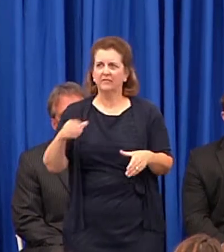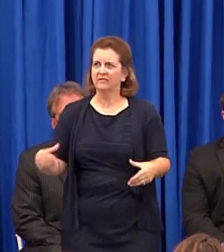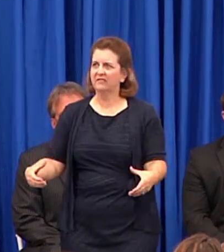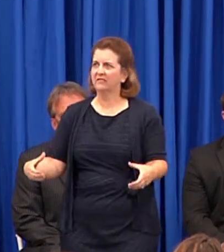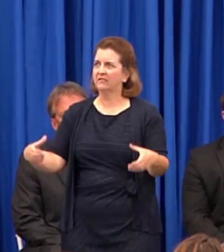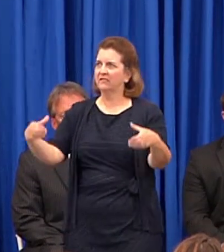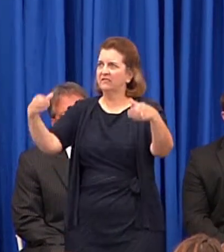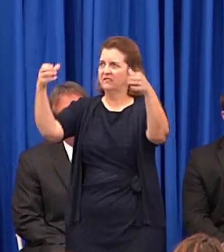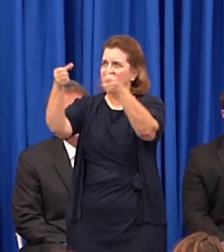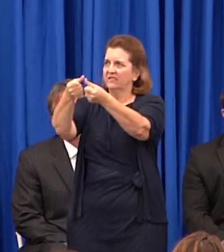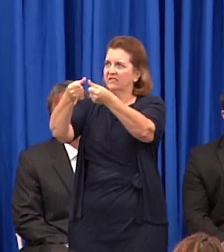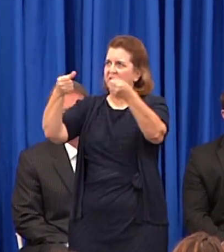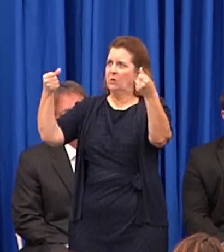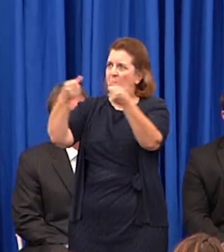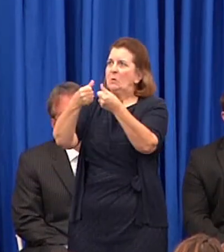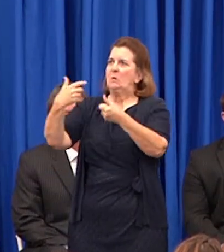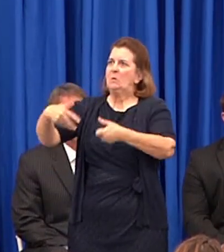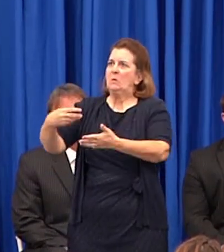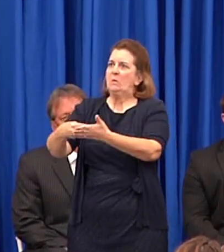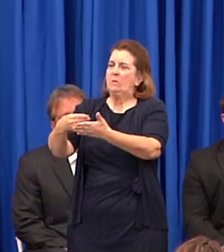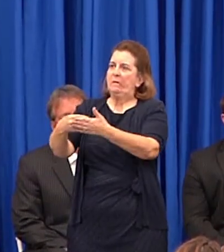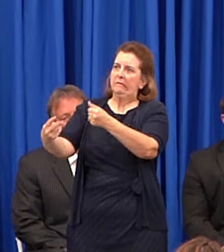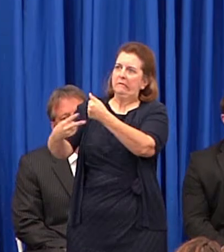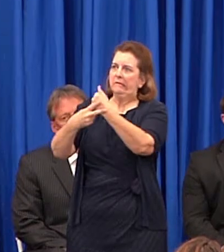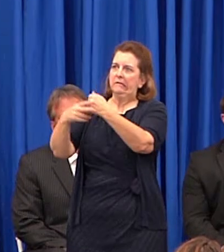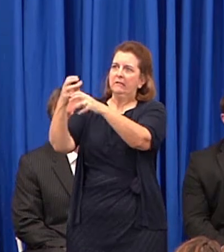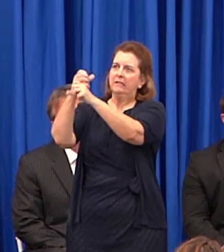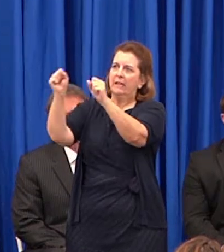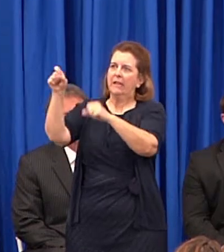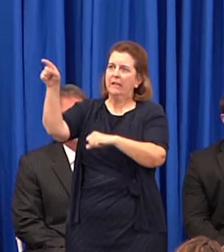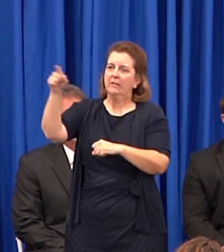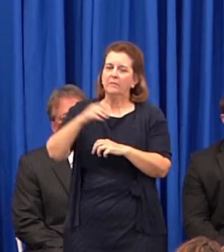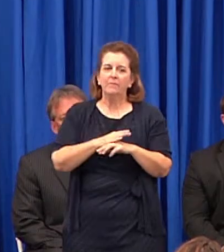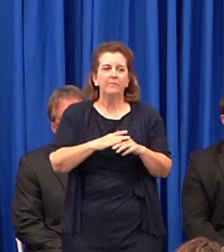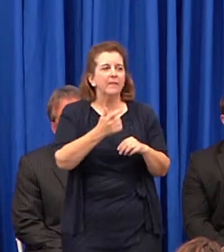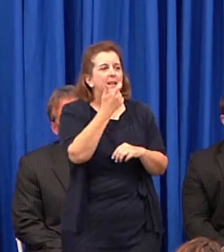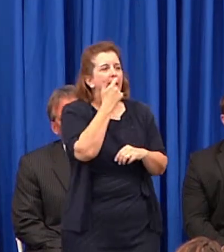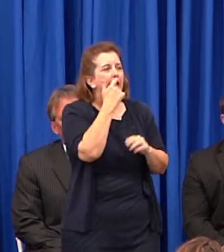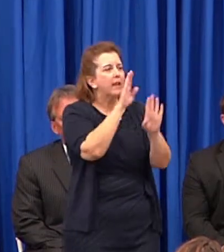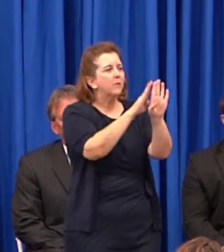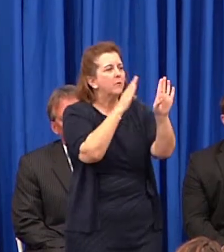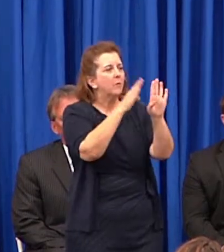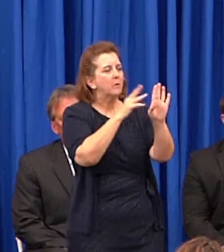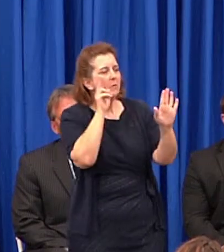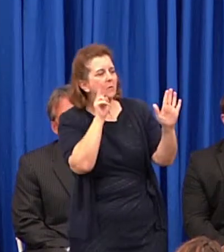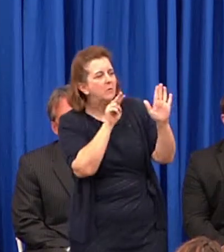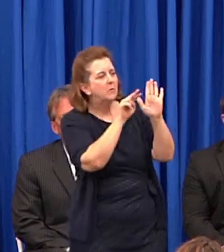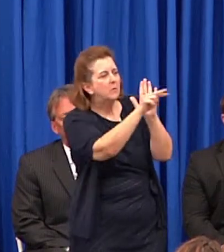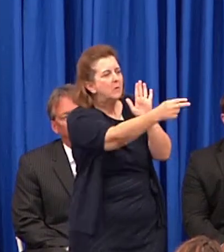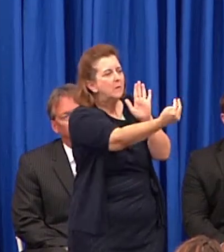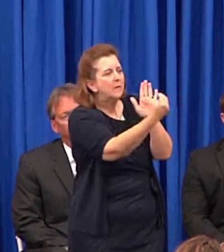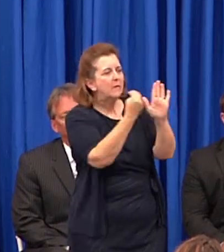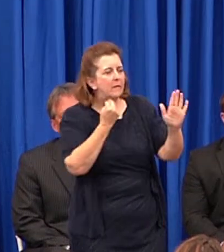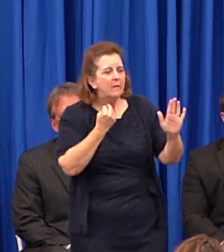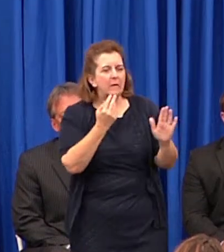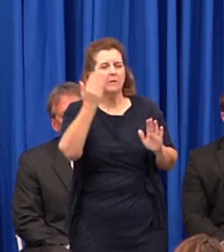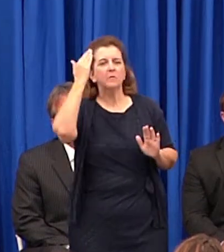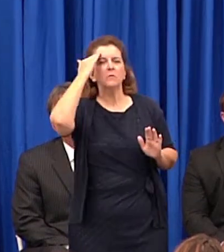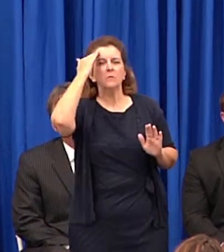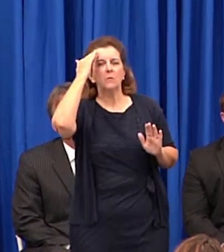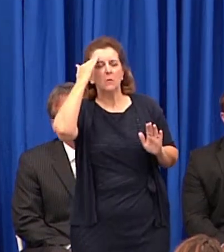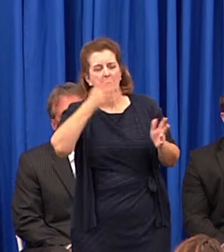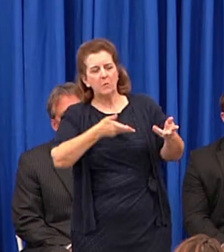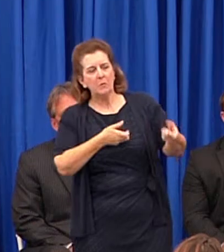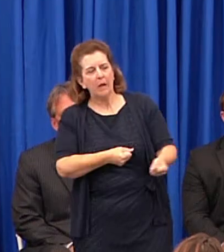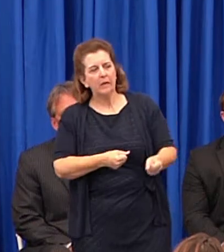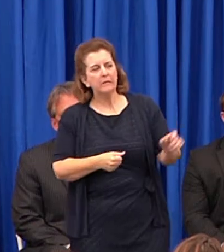you think your money is very safe here. There are glass doors so that you can see inside and see what's going on and give you a feeling of